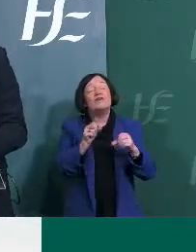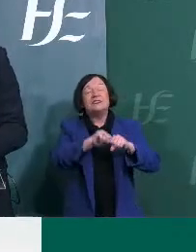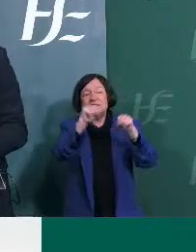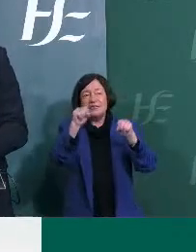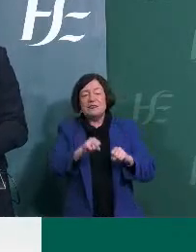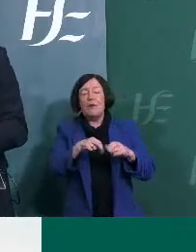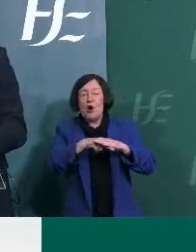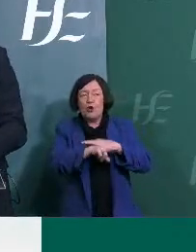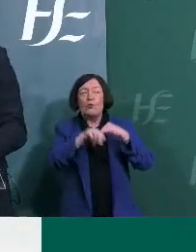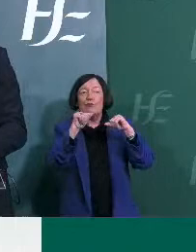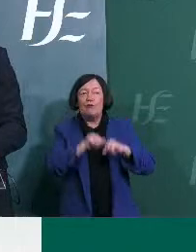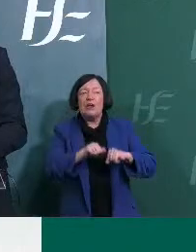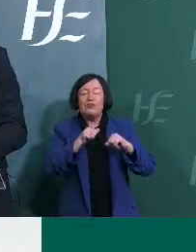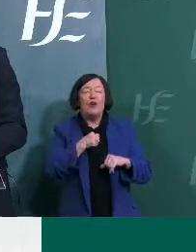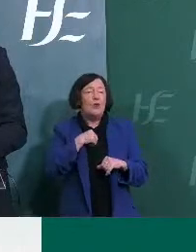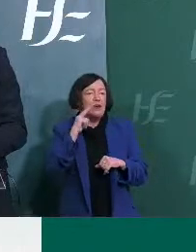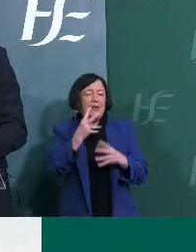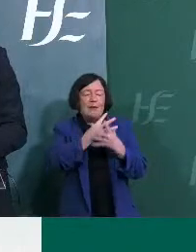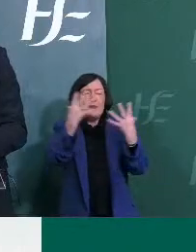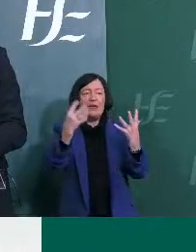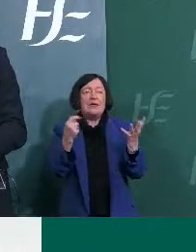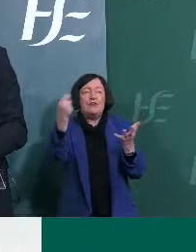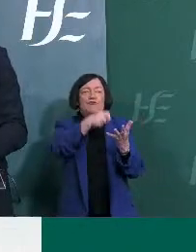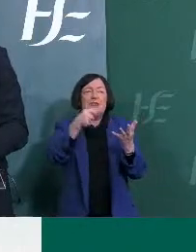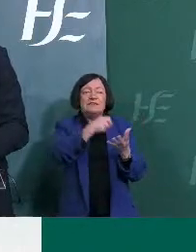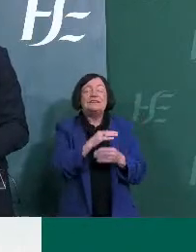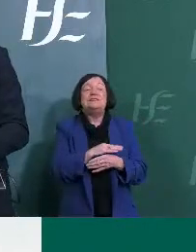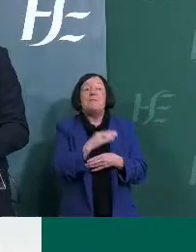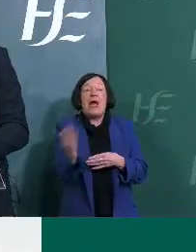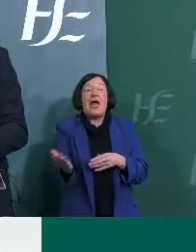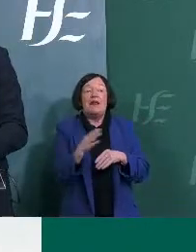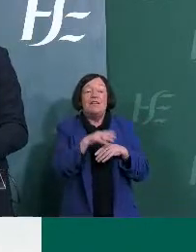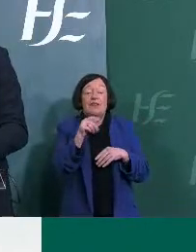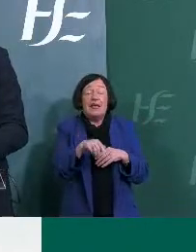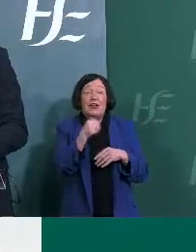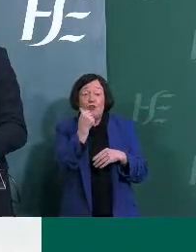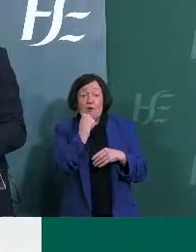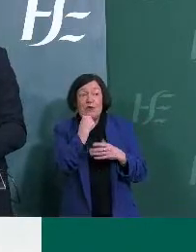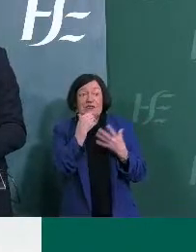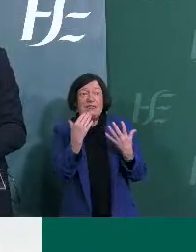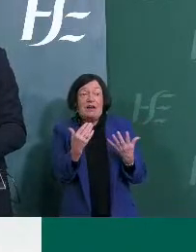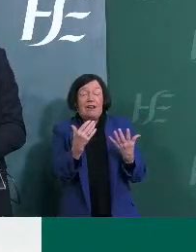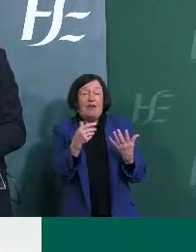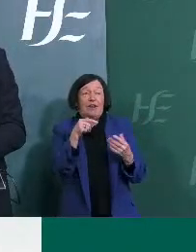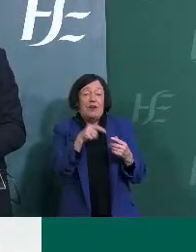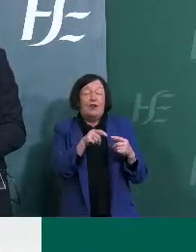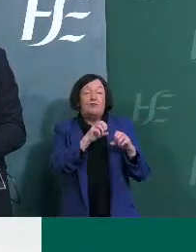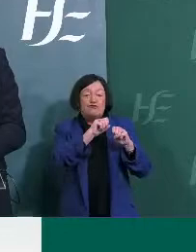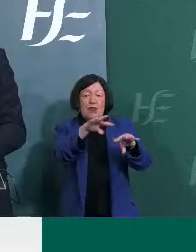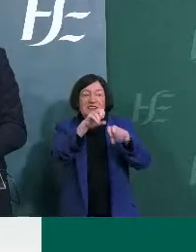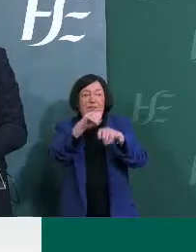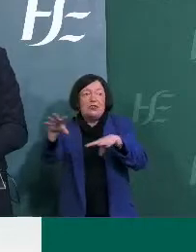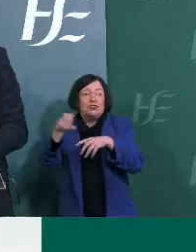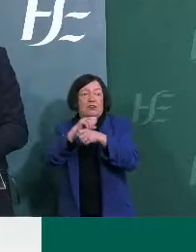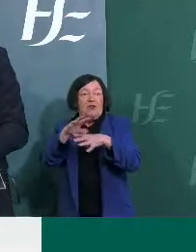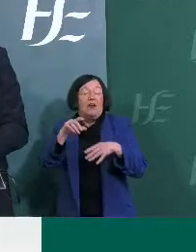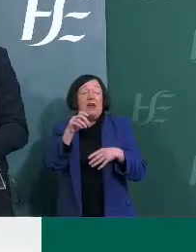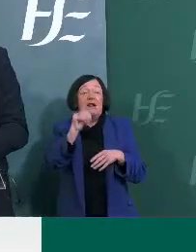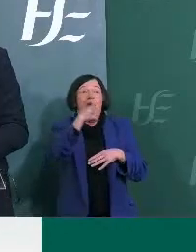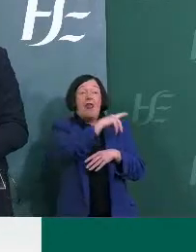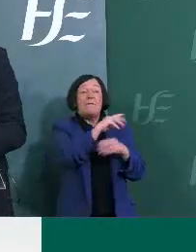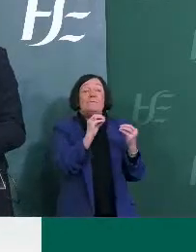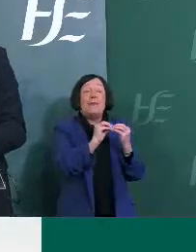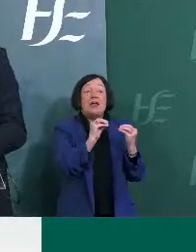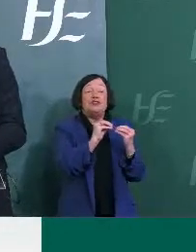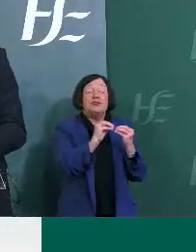is under pressure. We are seeing big increase in demand as a result of the cases that are out there in terms of the transmission of the disease, the column and others have